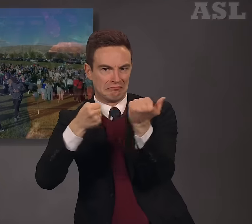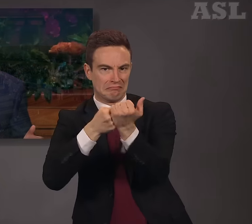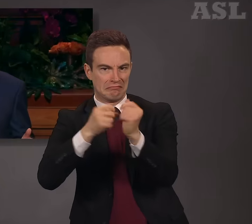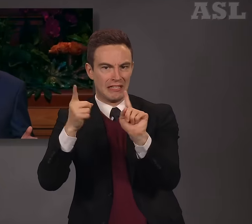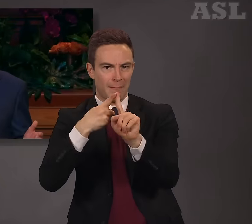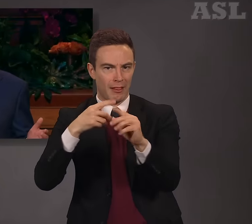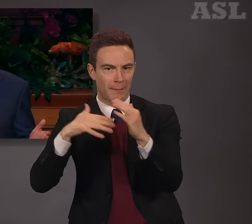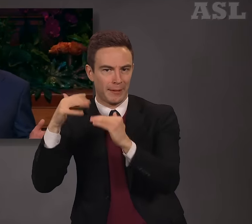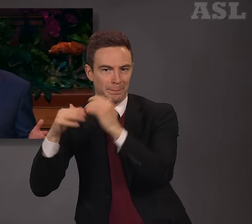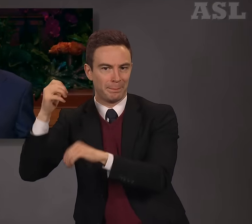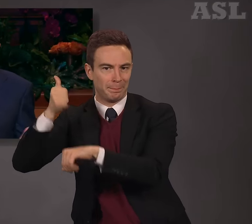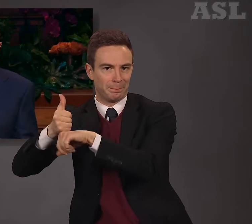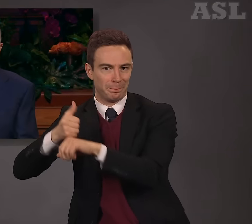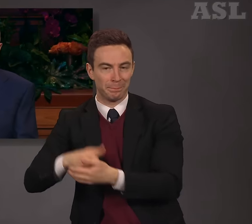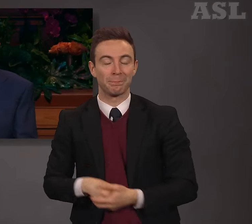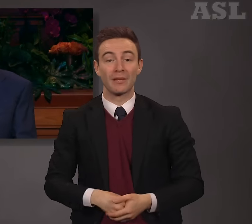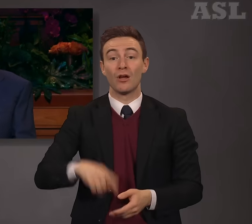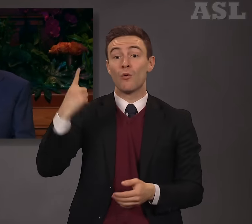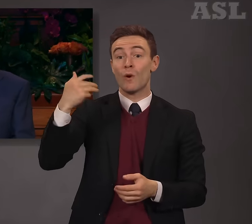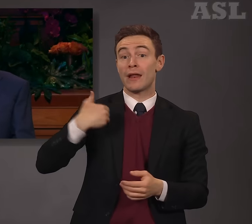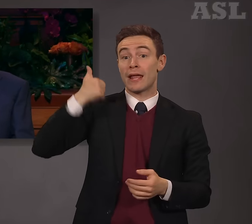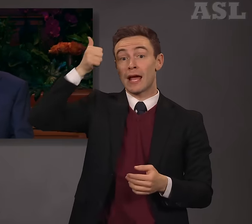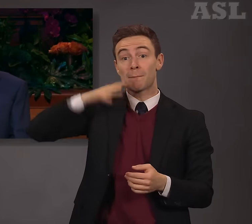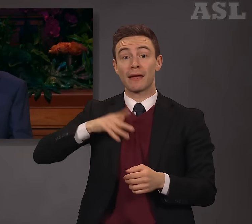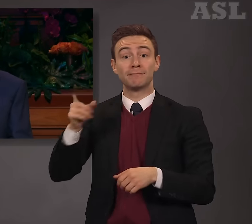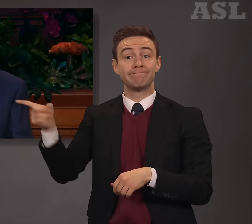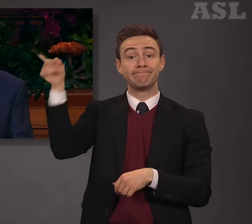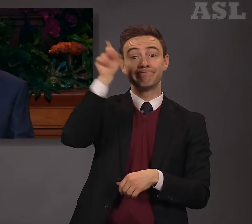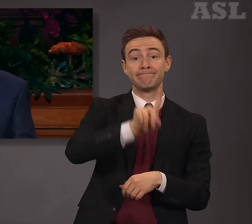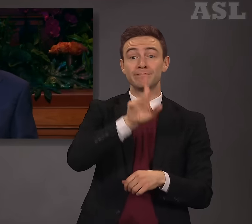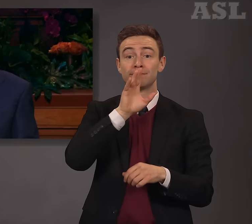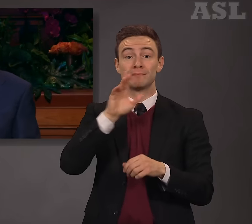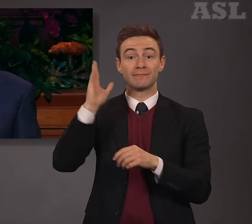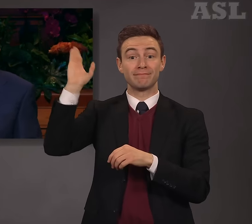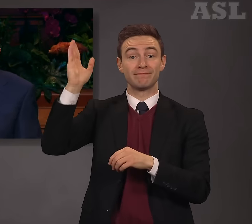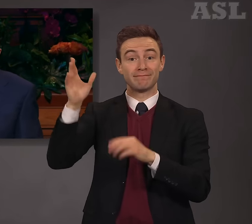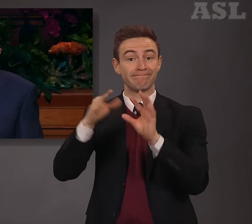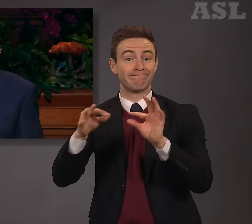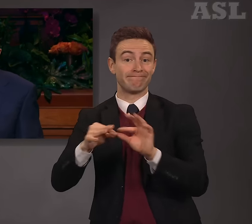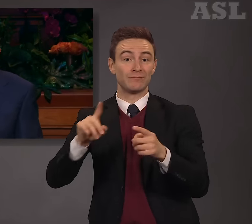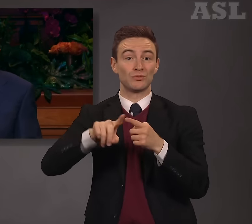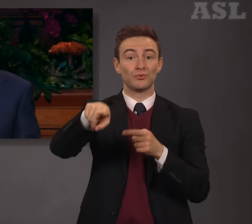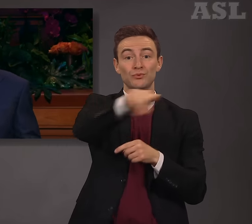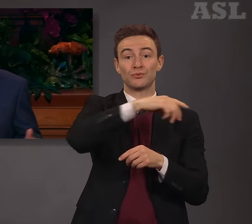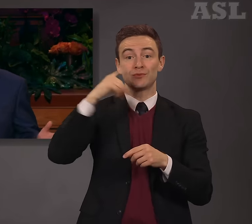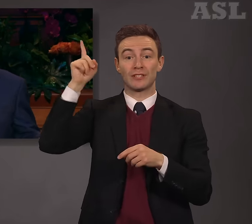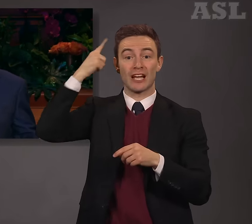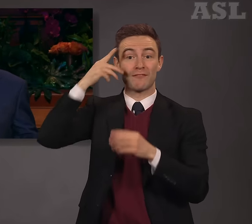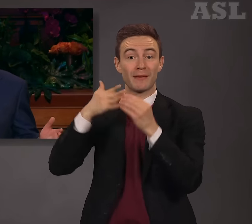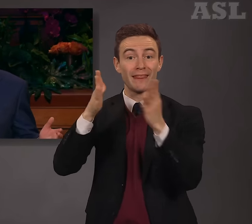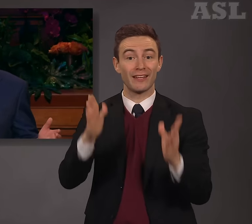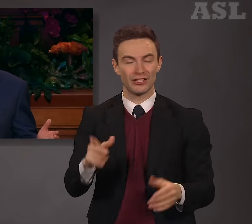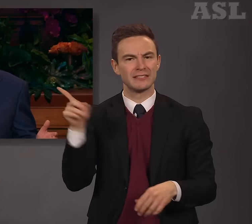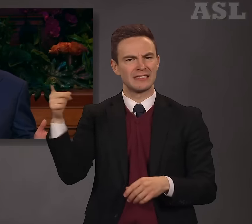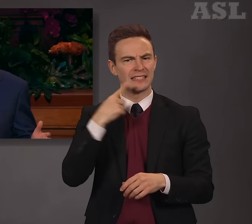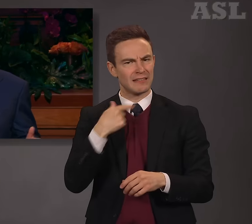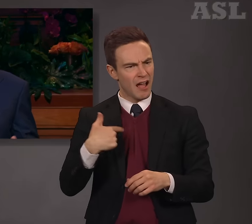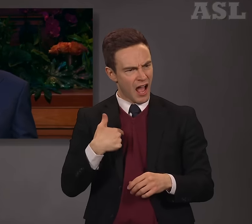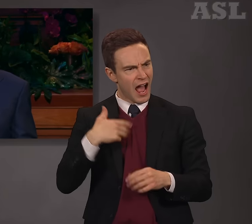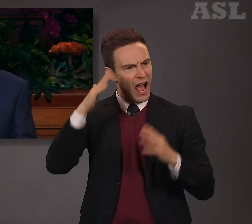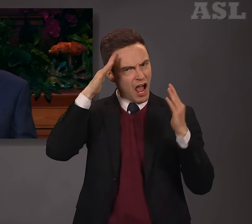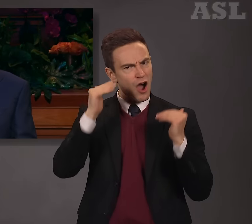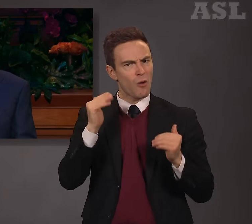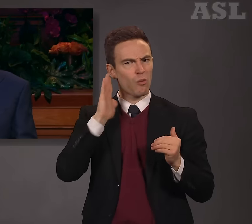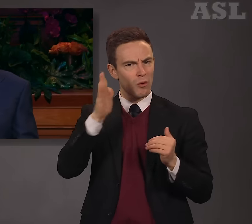One young man, speaking to government leaders in an open forum, courageously explained, "I am hoping to be married in